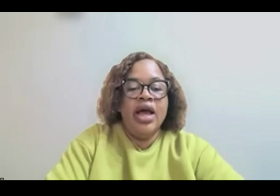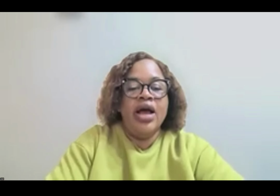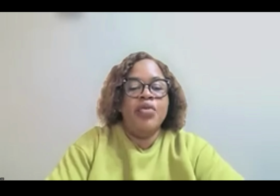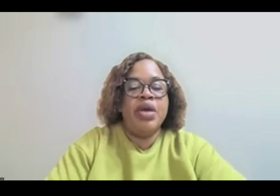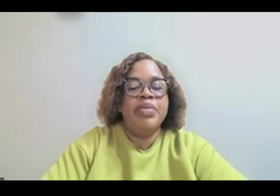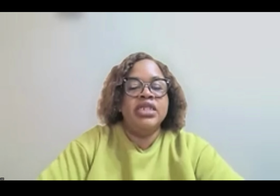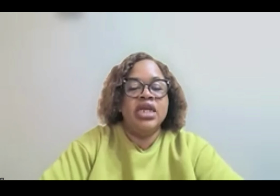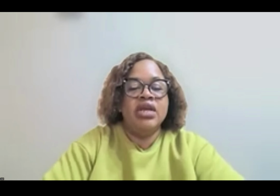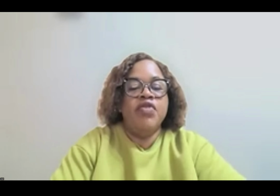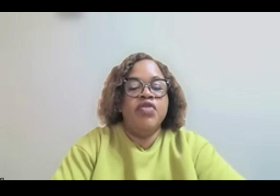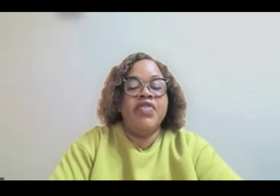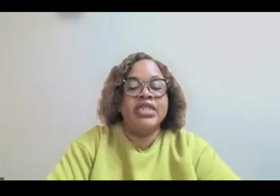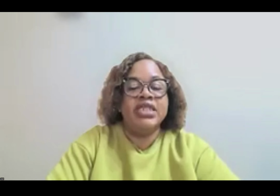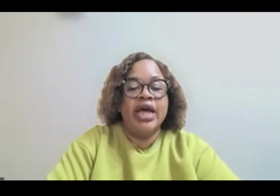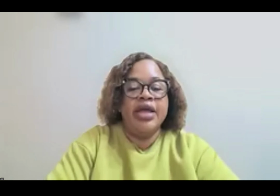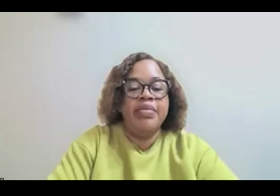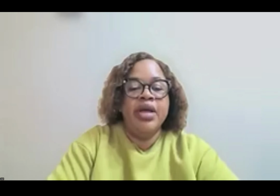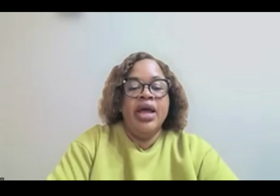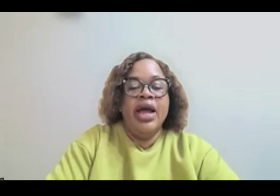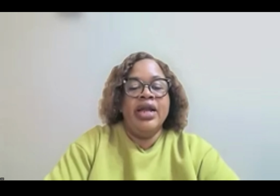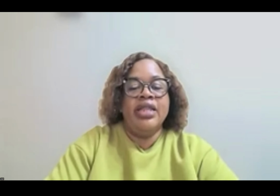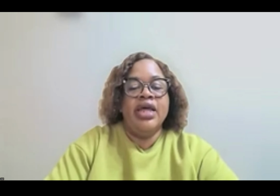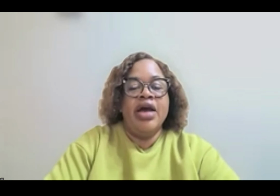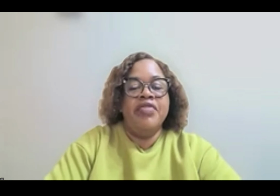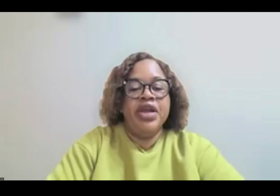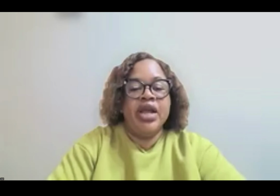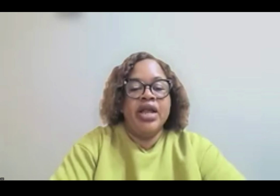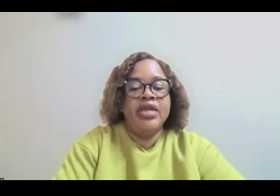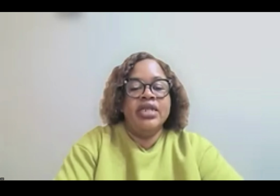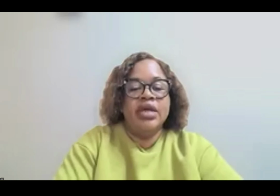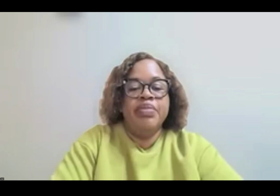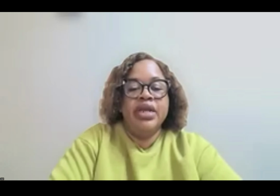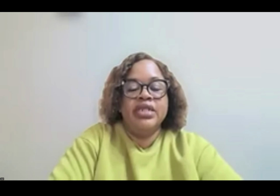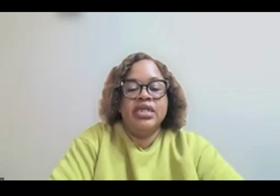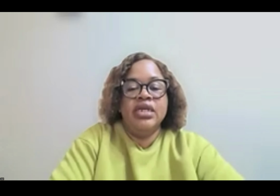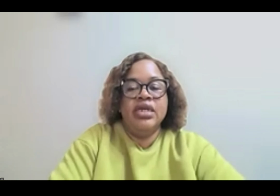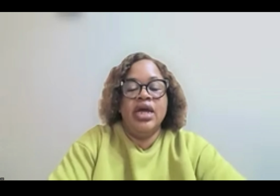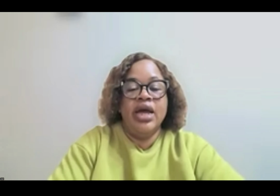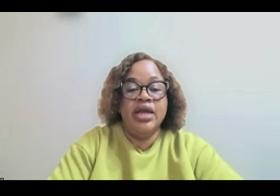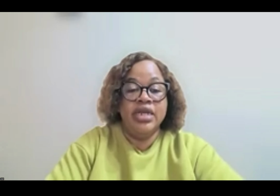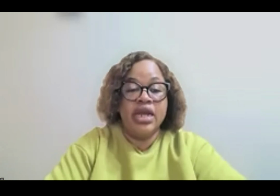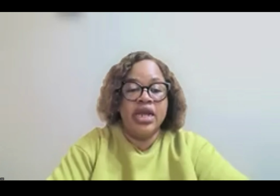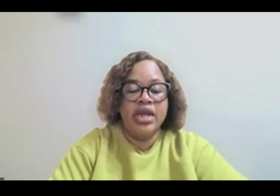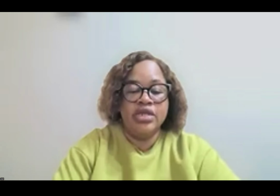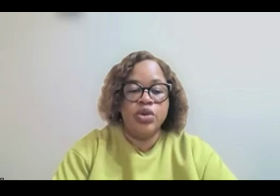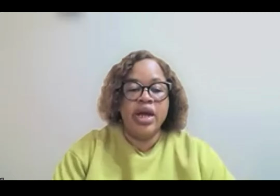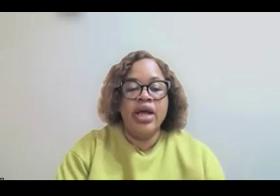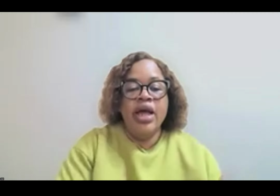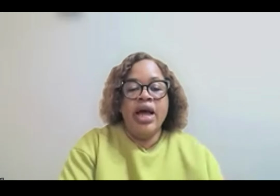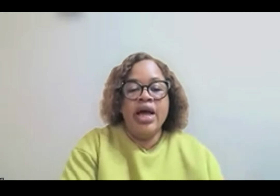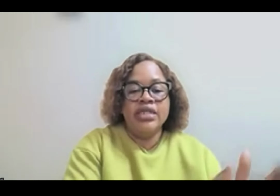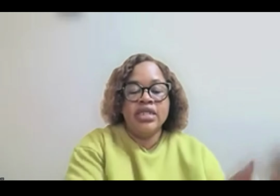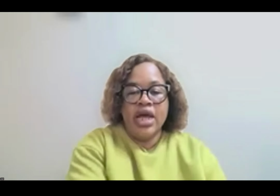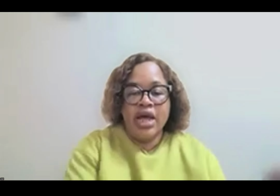We are meeting for the first time under the African Disability Data Network as a